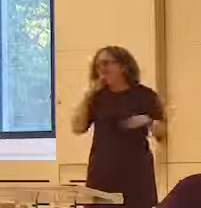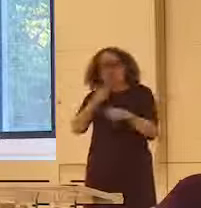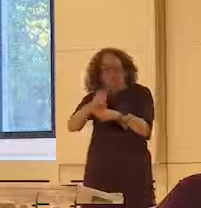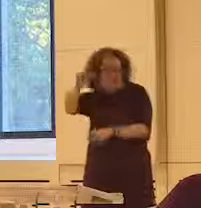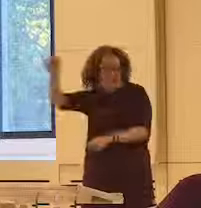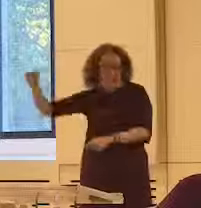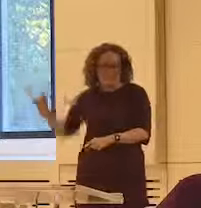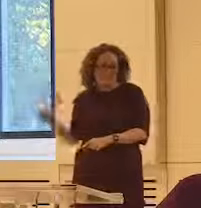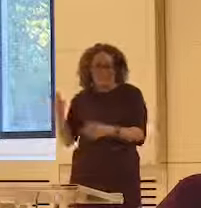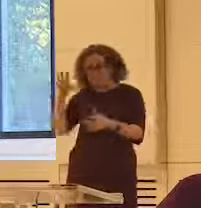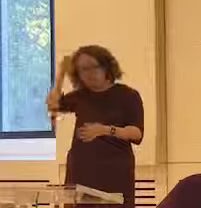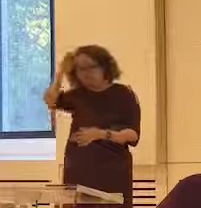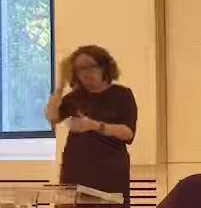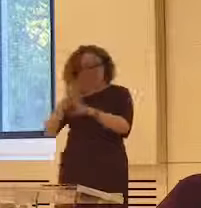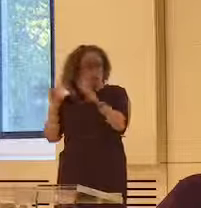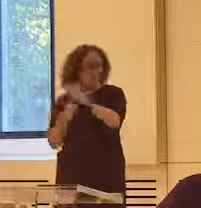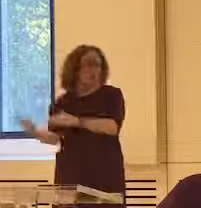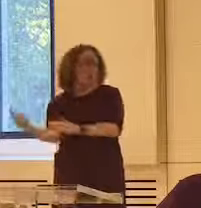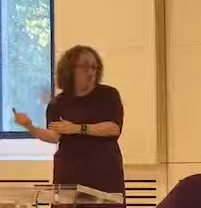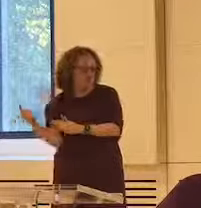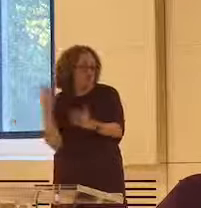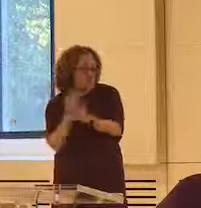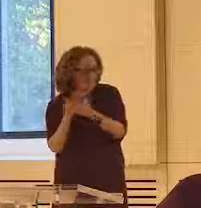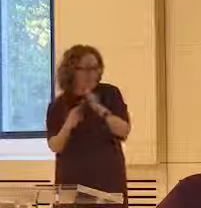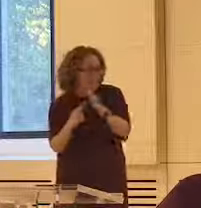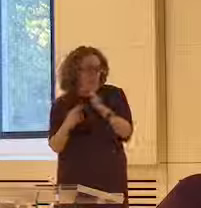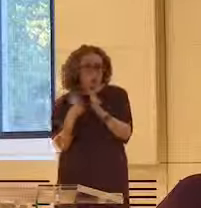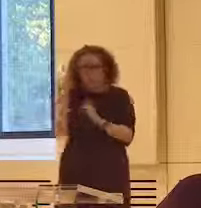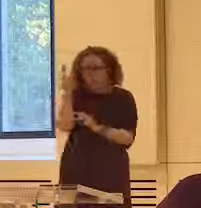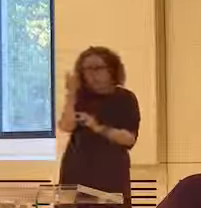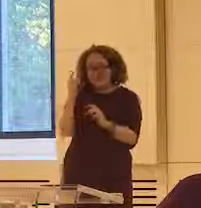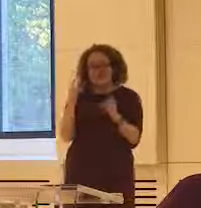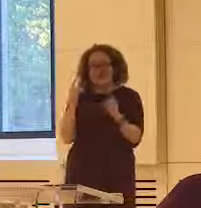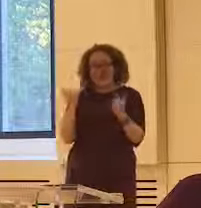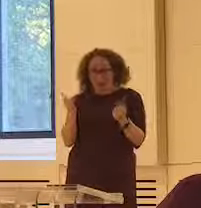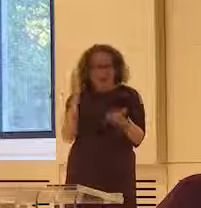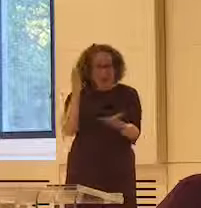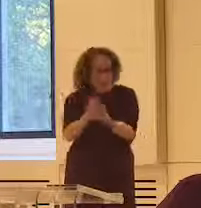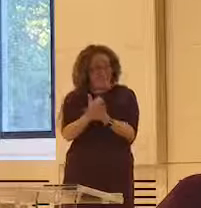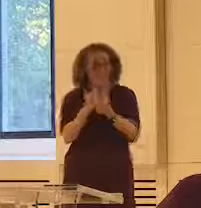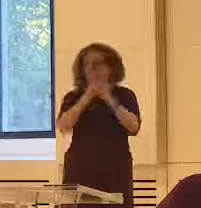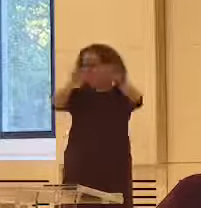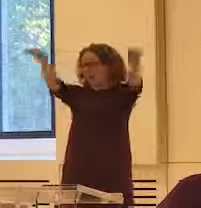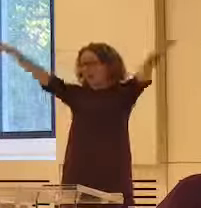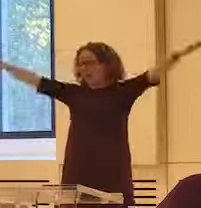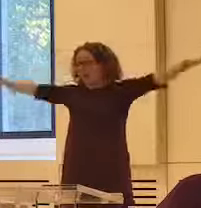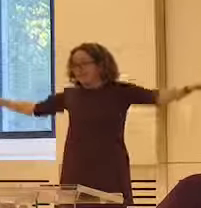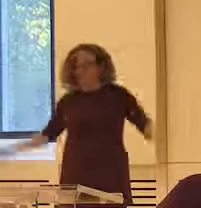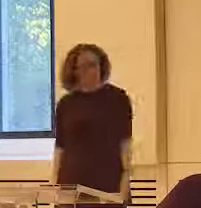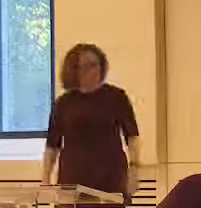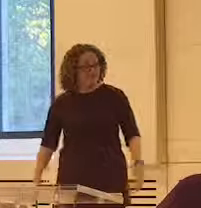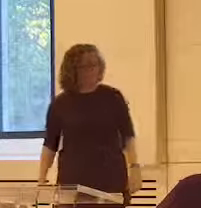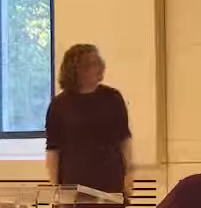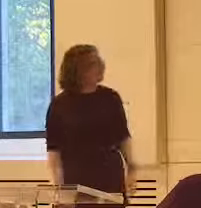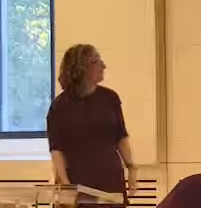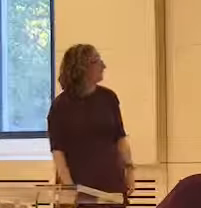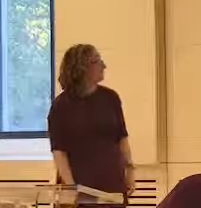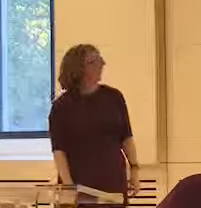places. Find somebody to talk to and to know you're not on your own. It's very important to understand that there is help out